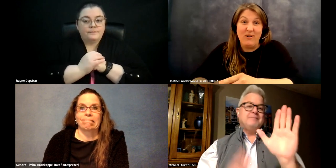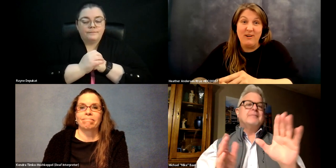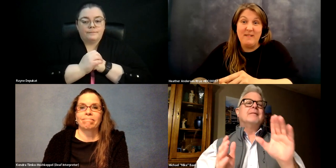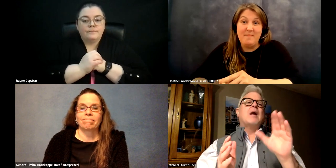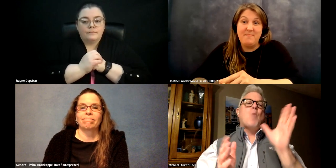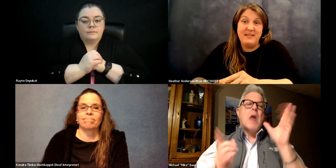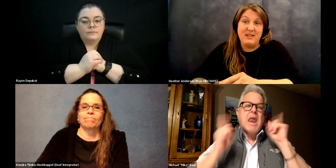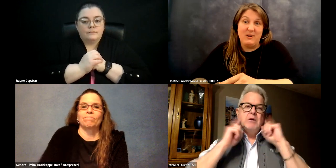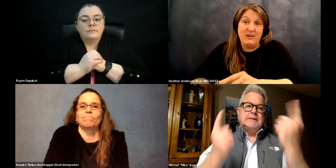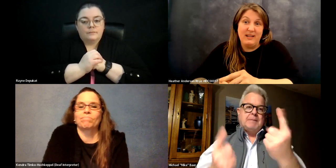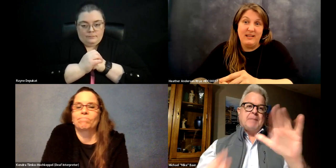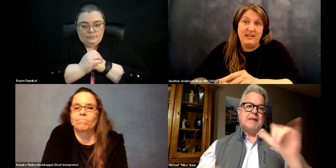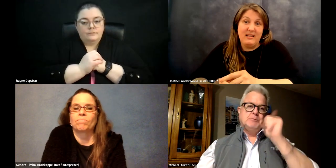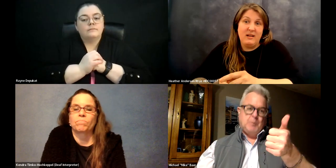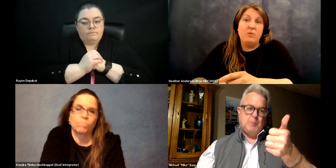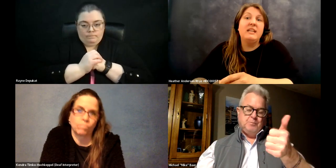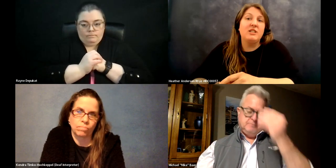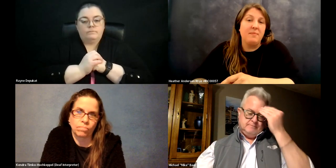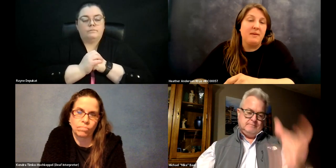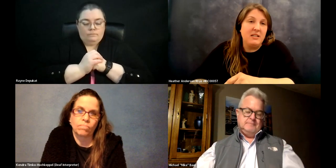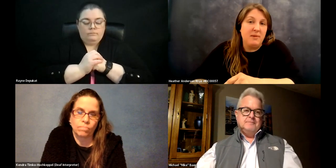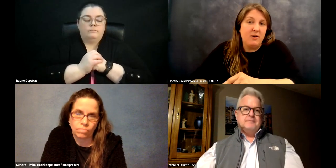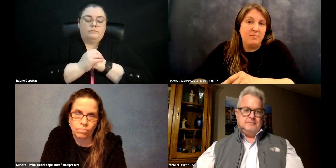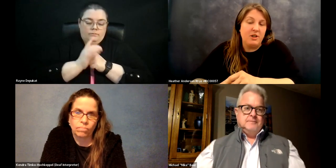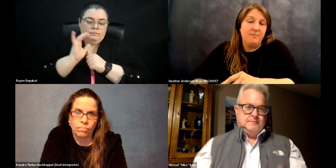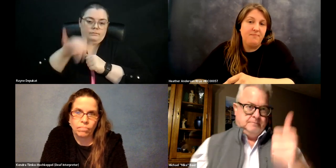tomorrow. So we'll hear something by tomorrow, I'm sure.